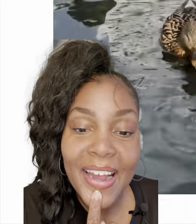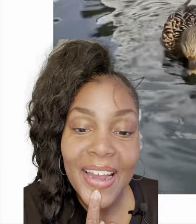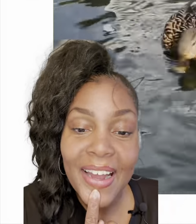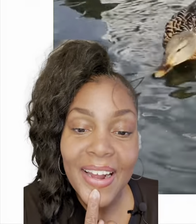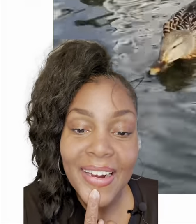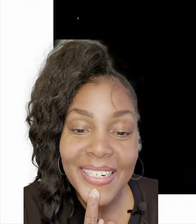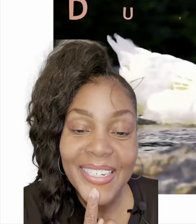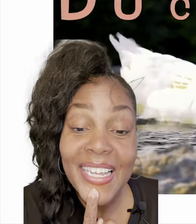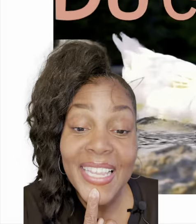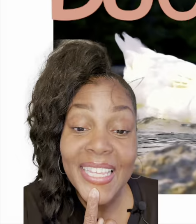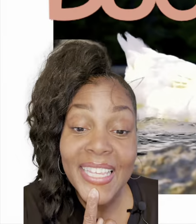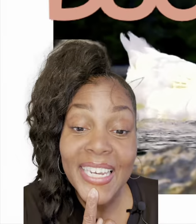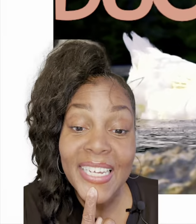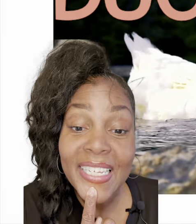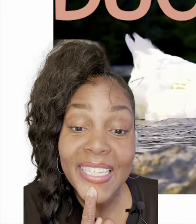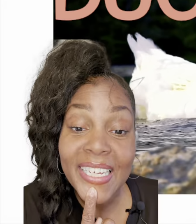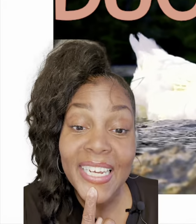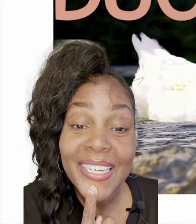Duck.